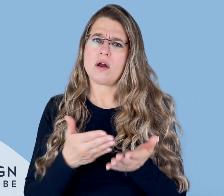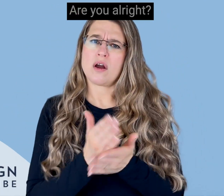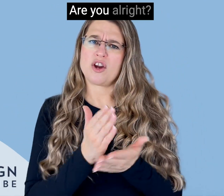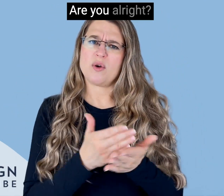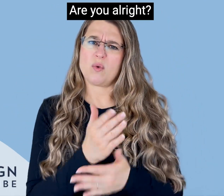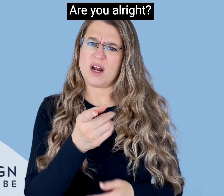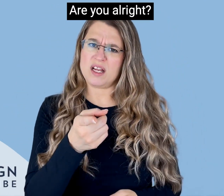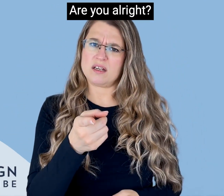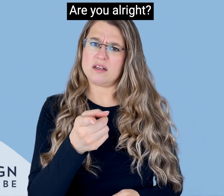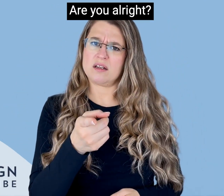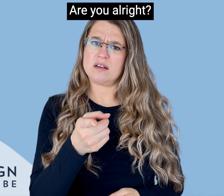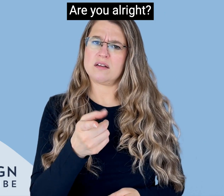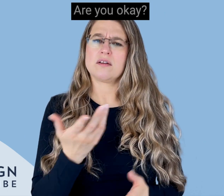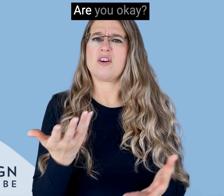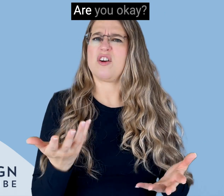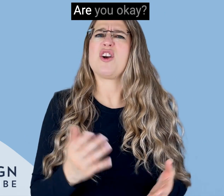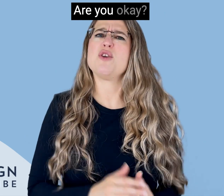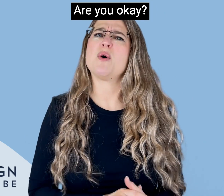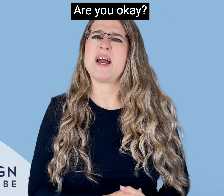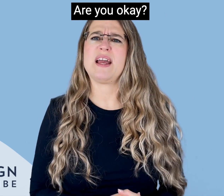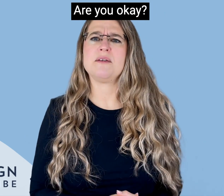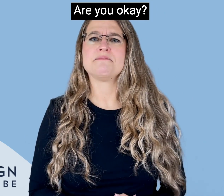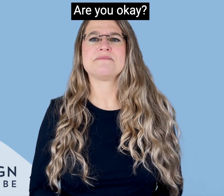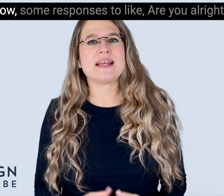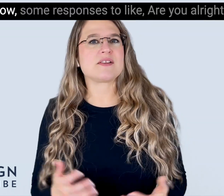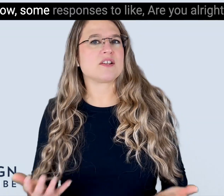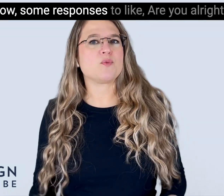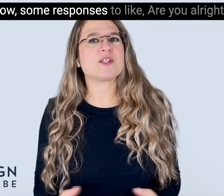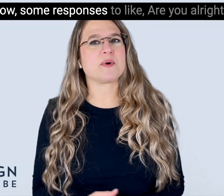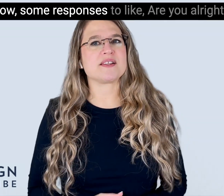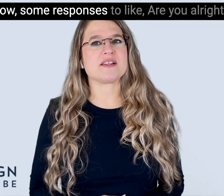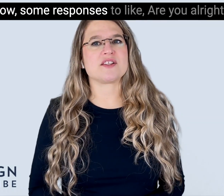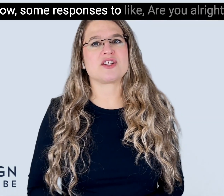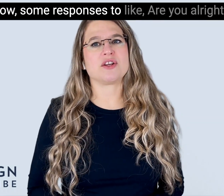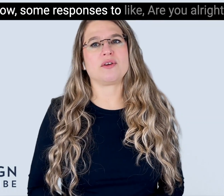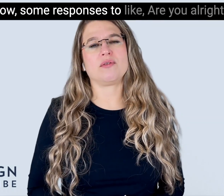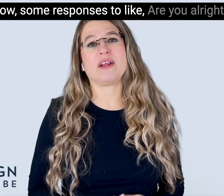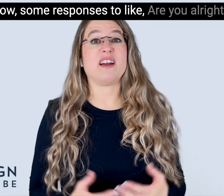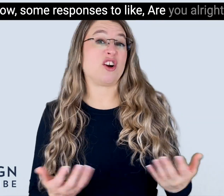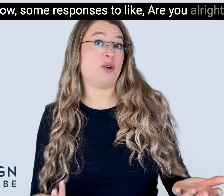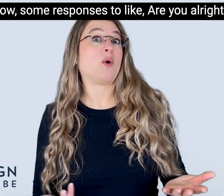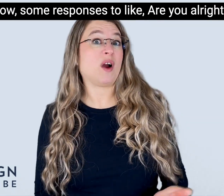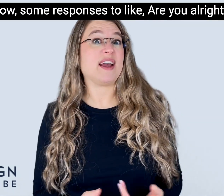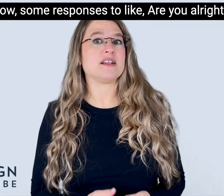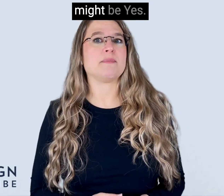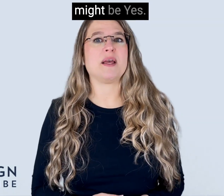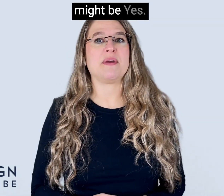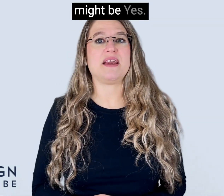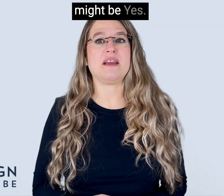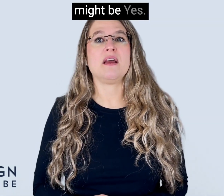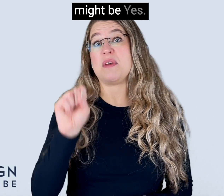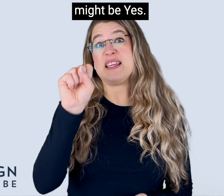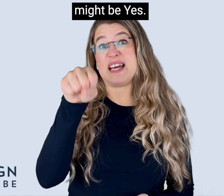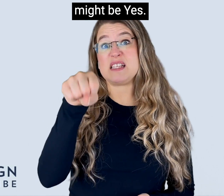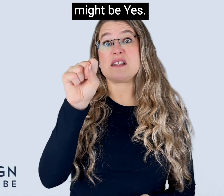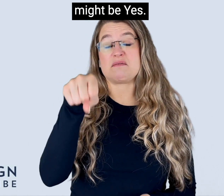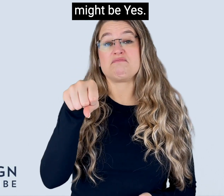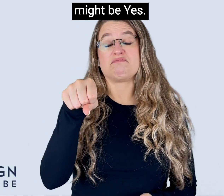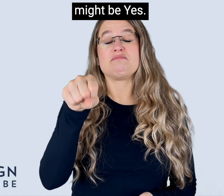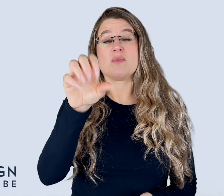Are you all right? Or are you okay? Now, some responses to like, are you all right, might be yes, with